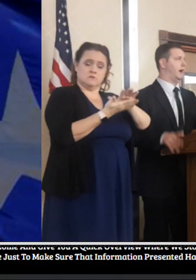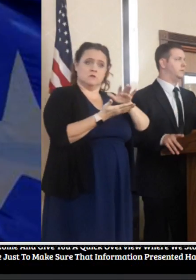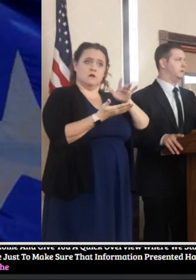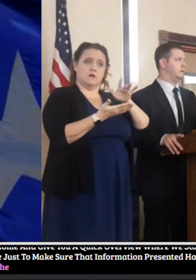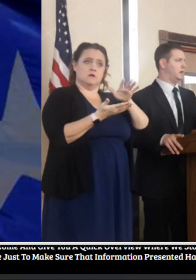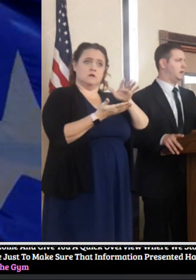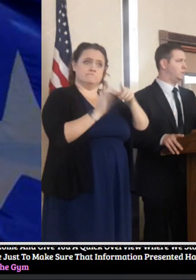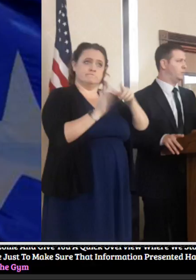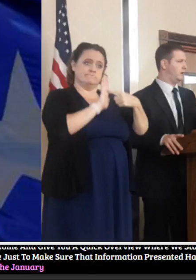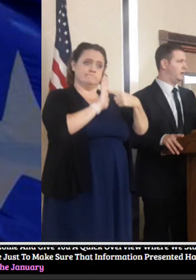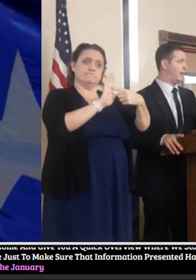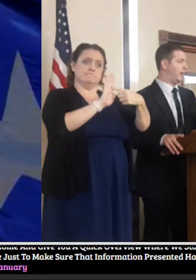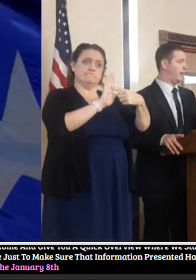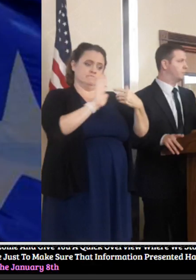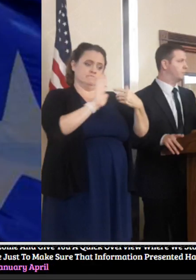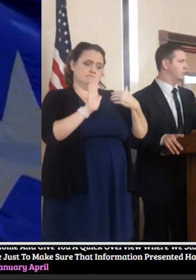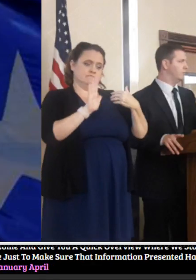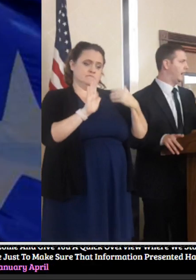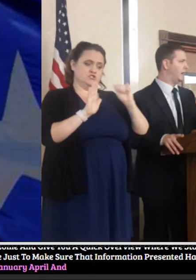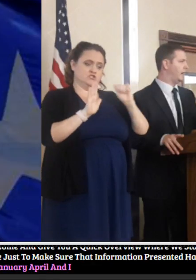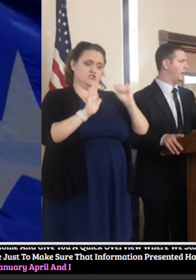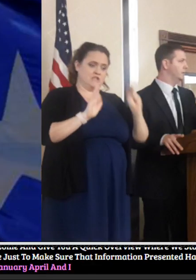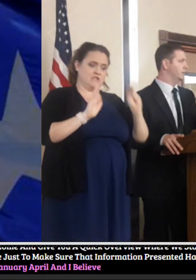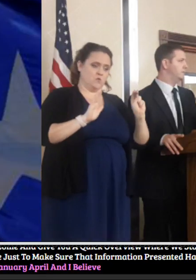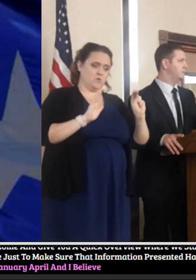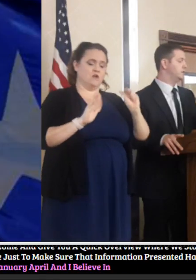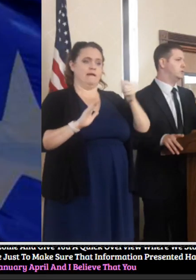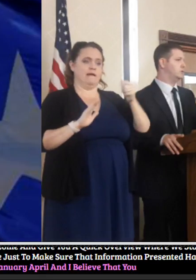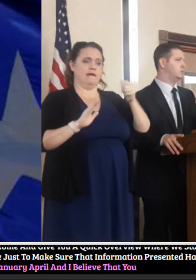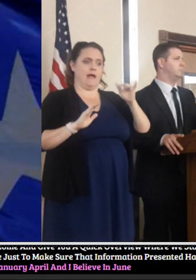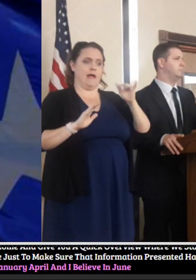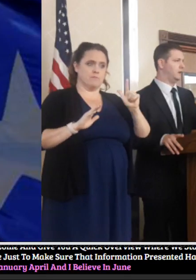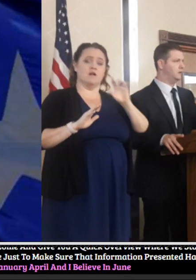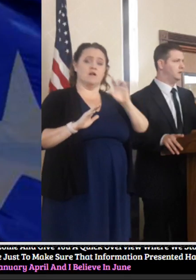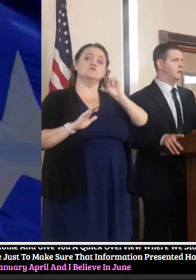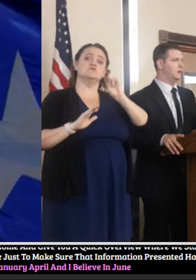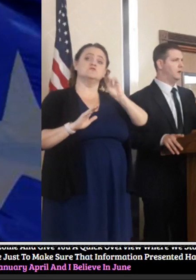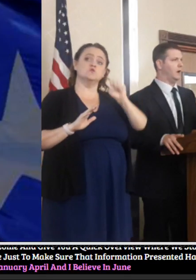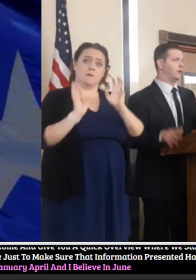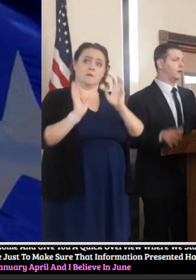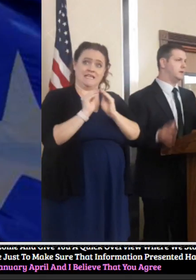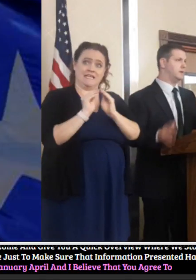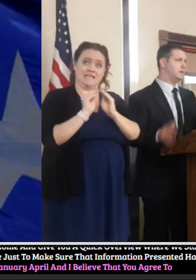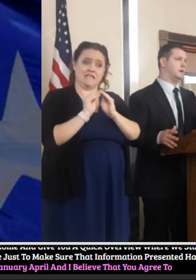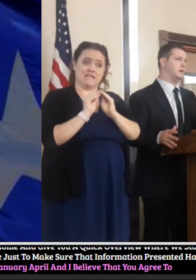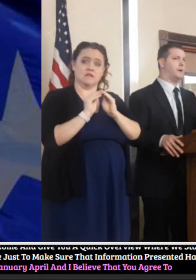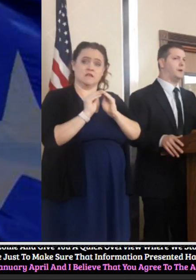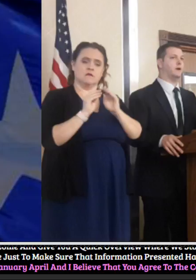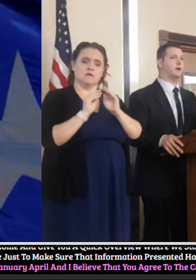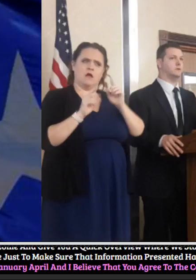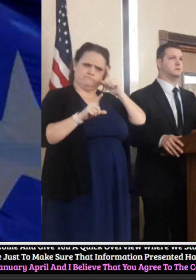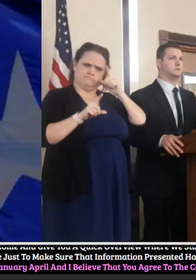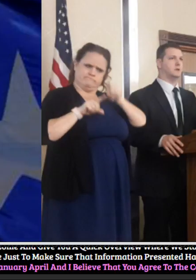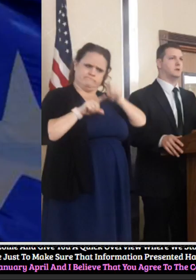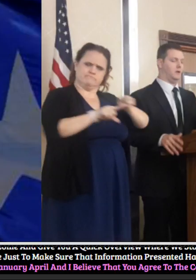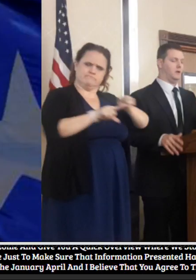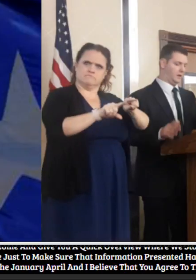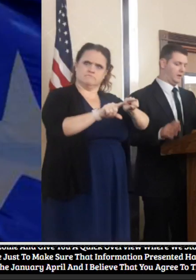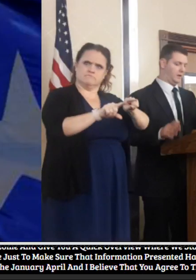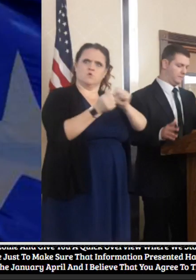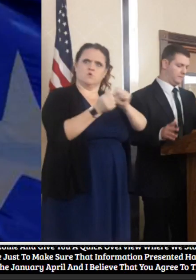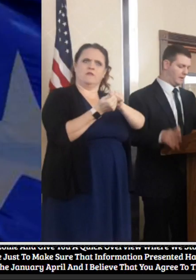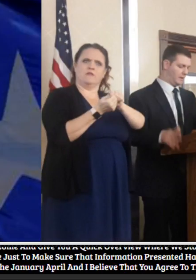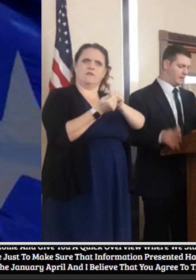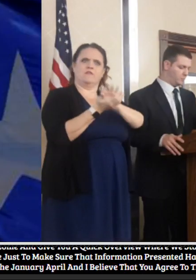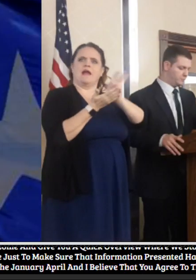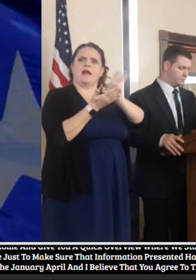the January, April, and I believe at June meeting agreed to the accounting records. So that